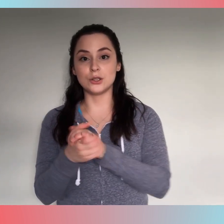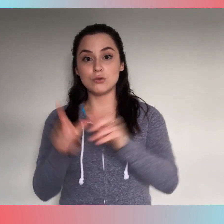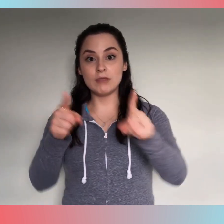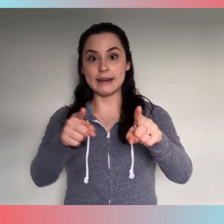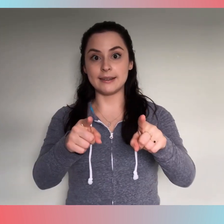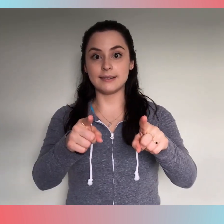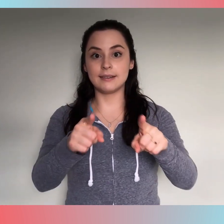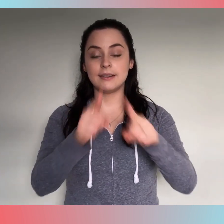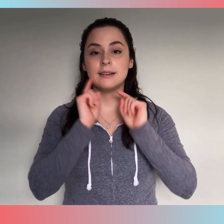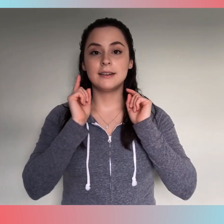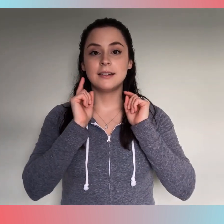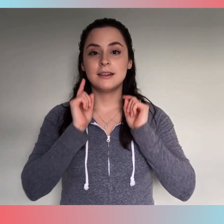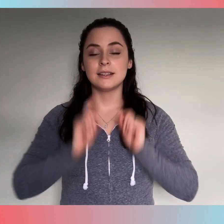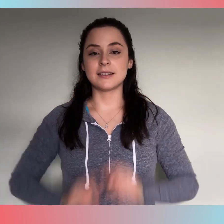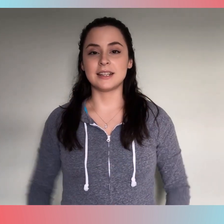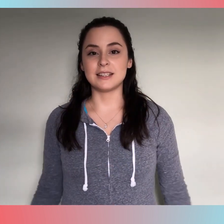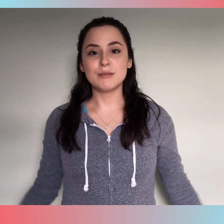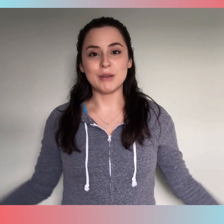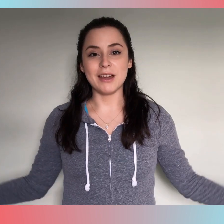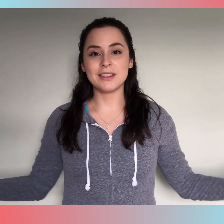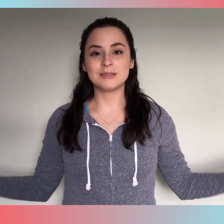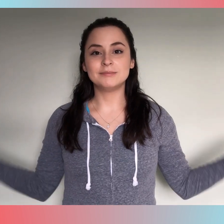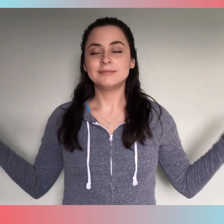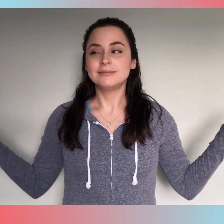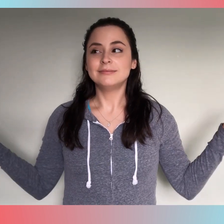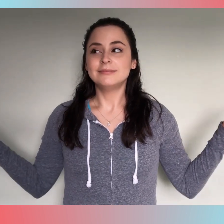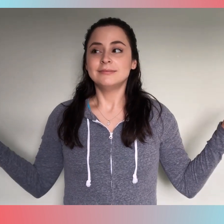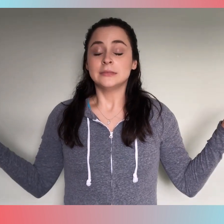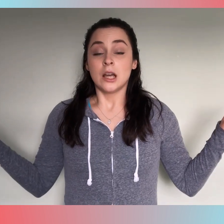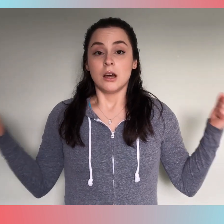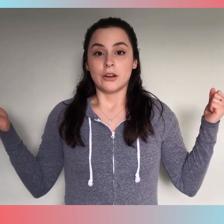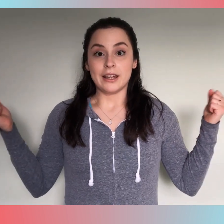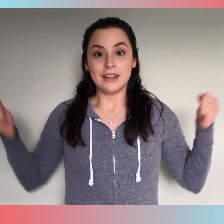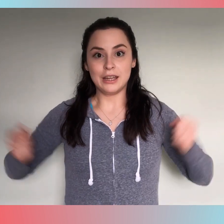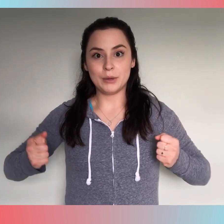you ready? Let's take a deep breath. All right, here we go.